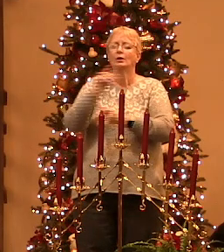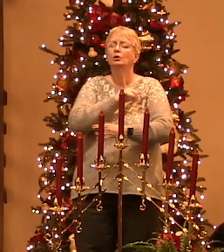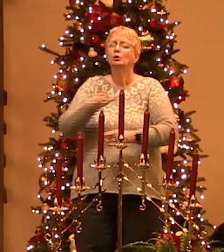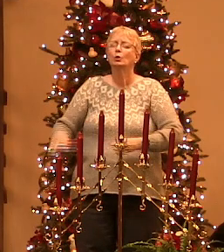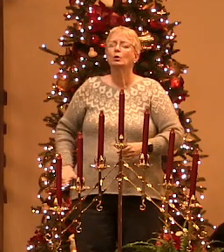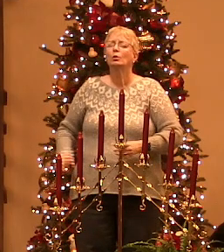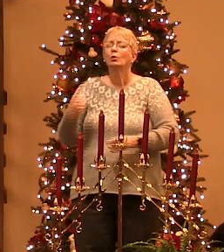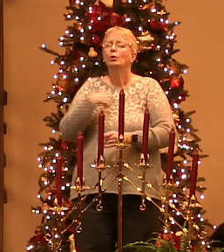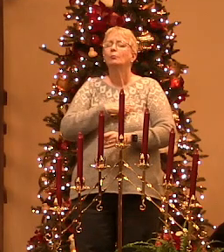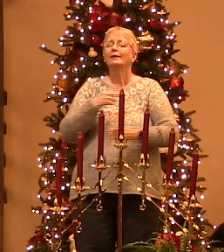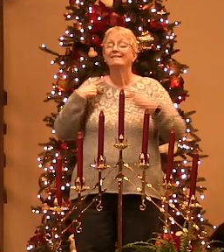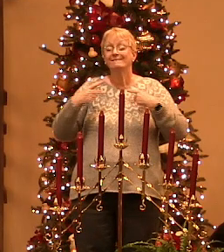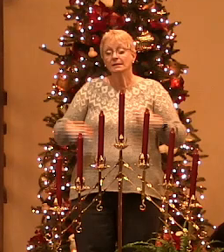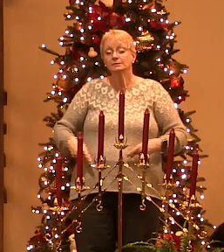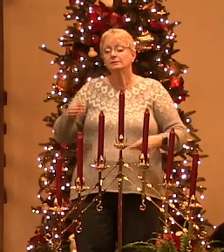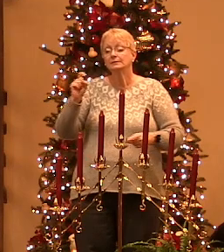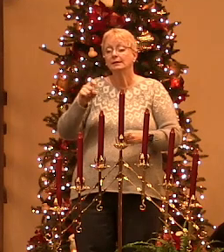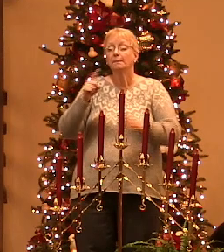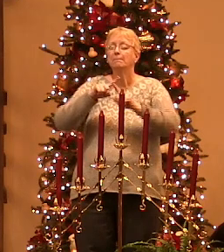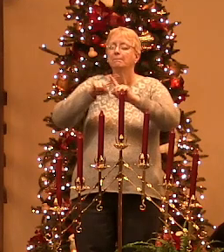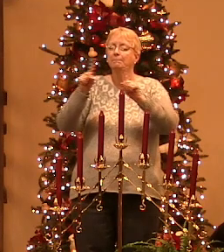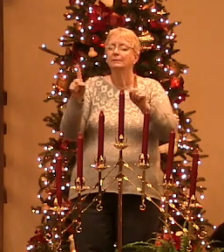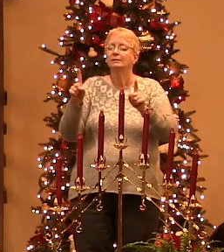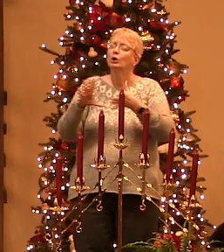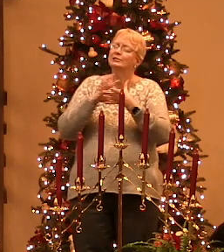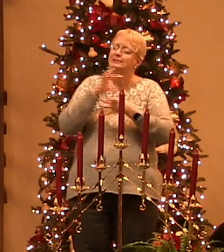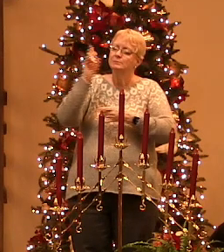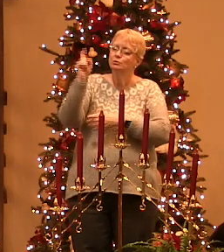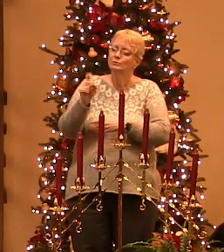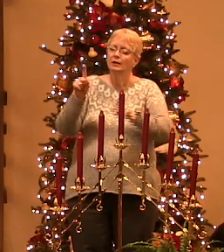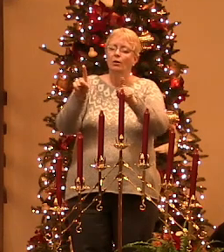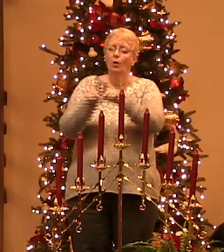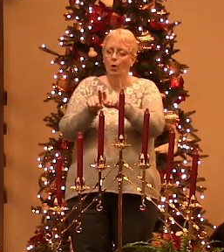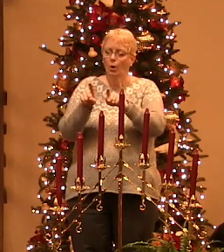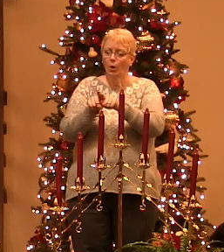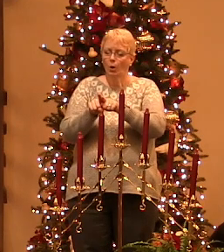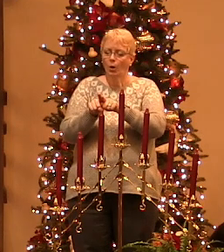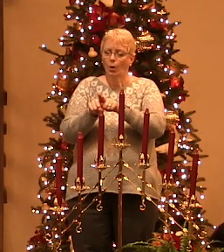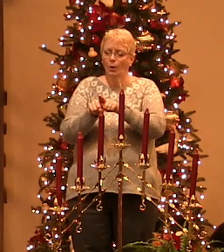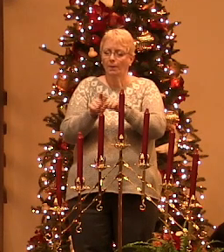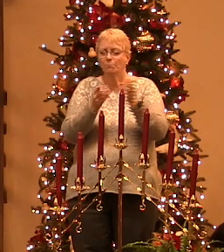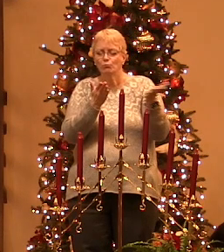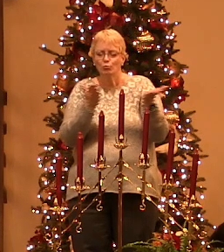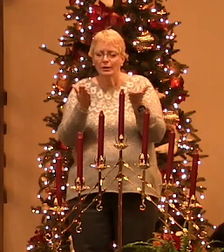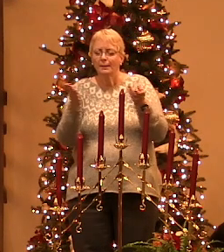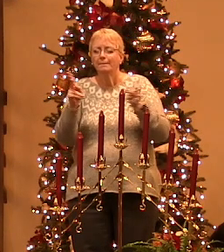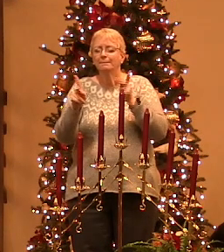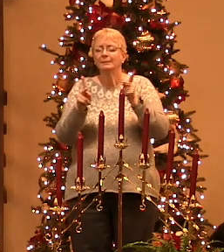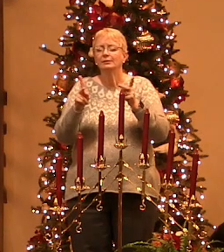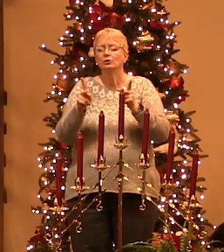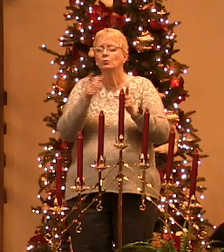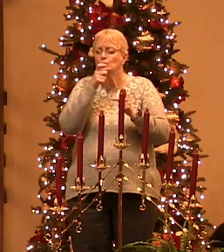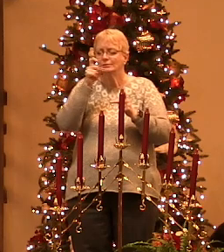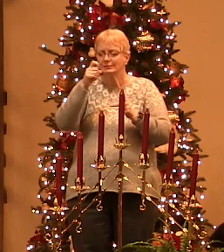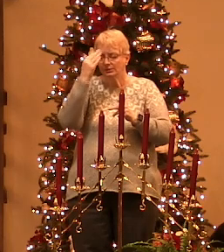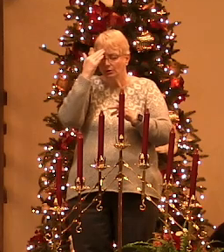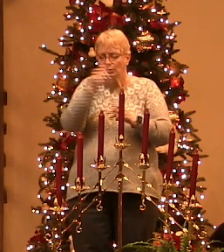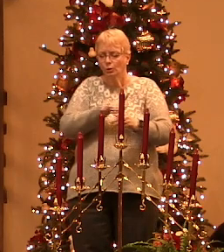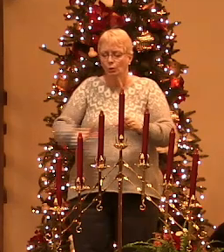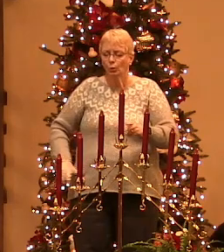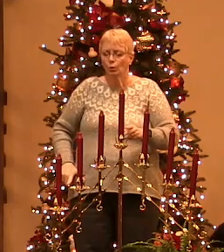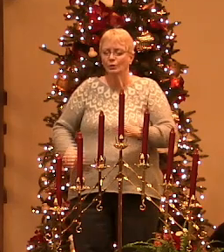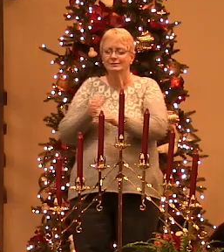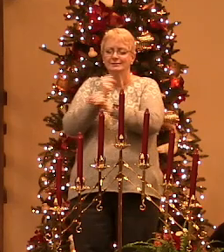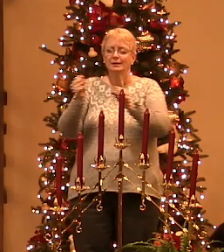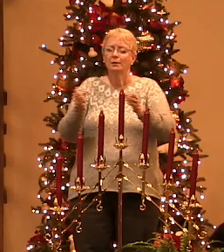felt needs, the physical needs, but most of all, we need to pray for the spiritual needs. Draw people here who need to know you as Lord and Savior. Draw